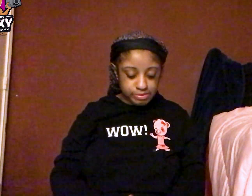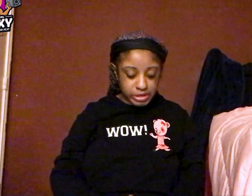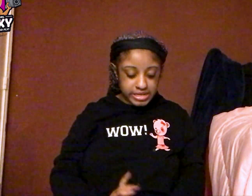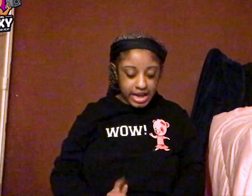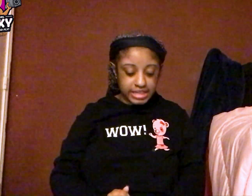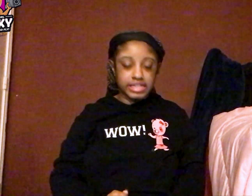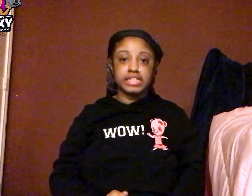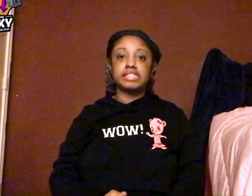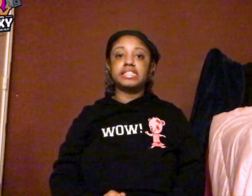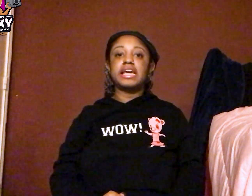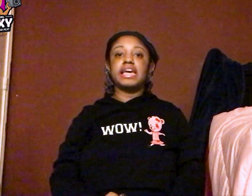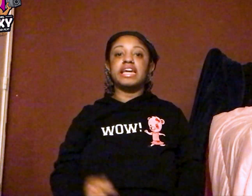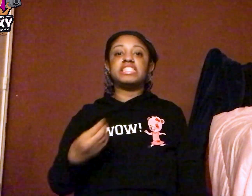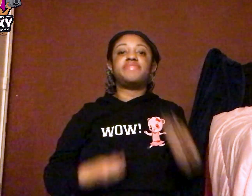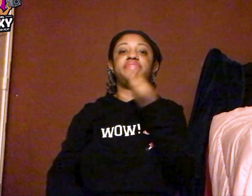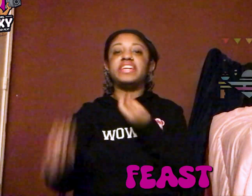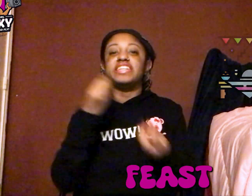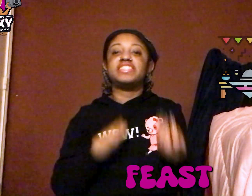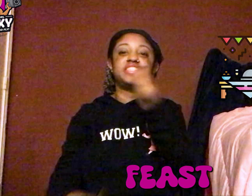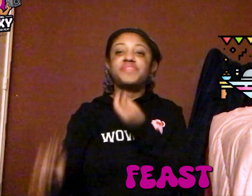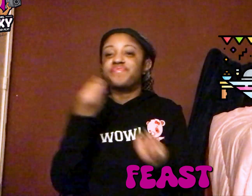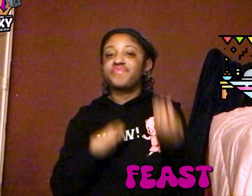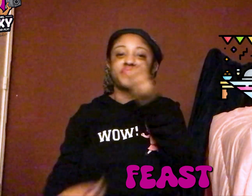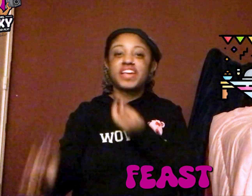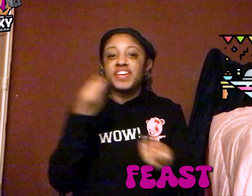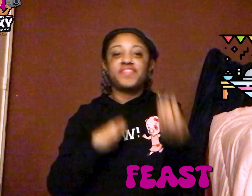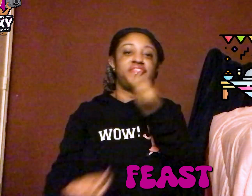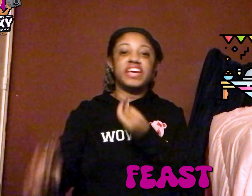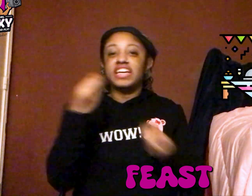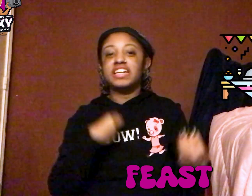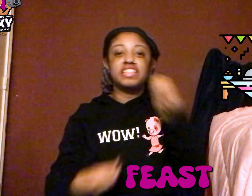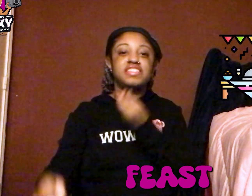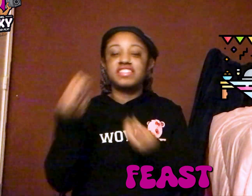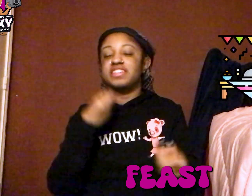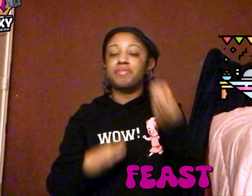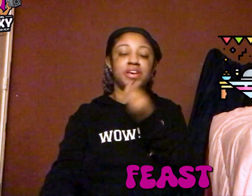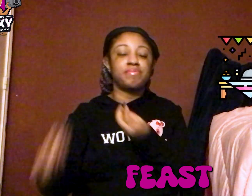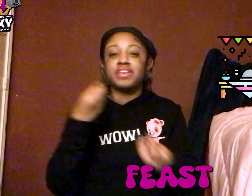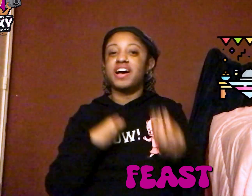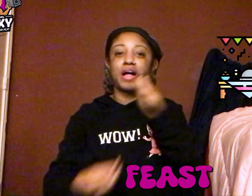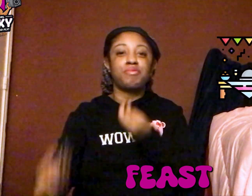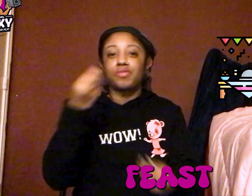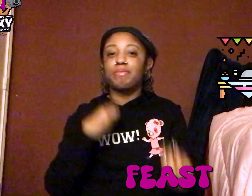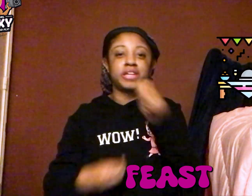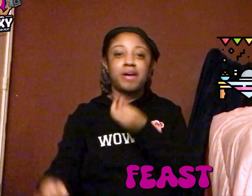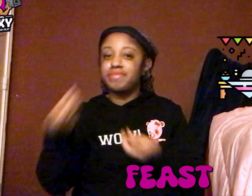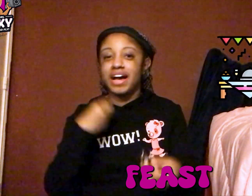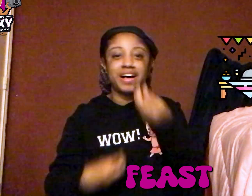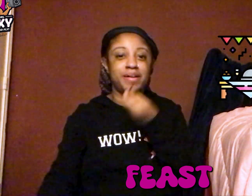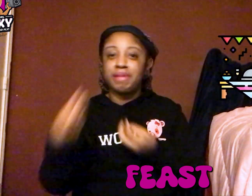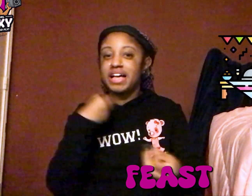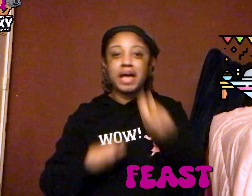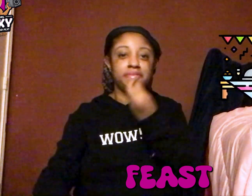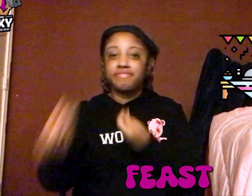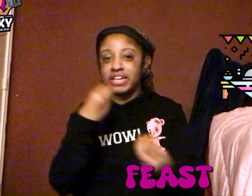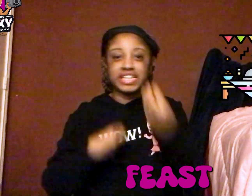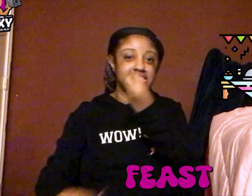but not least is feast. Feast is yum yum yum, rub-a-dub-dub.